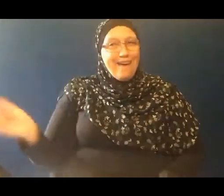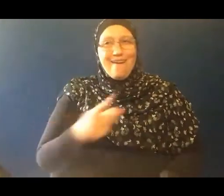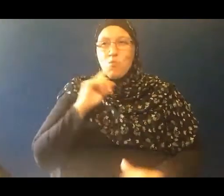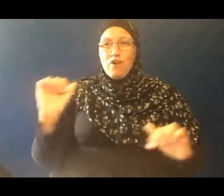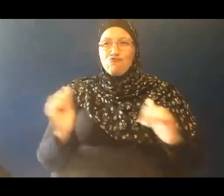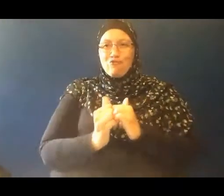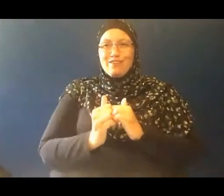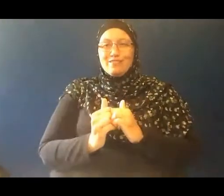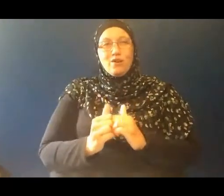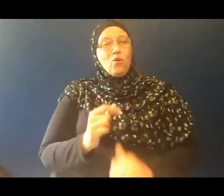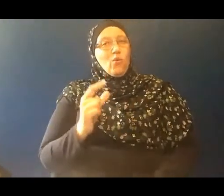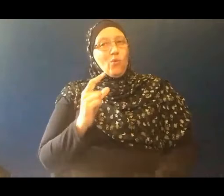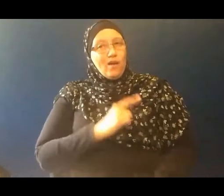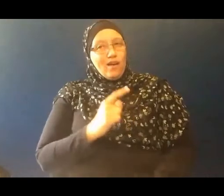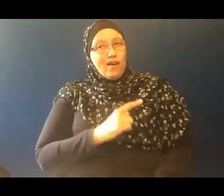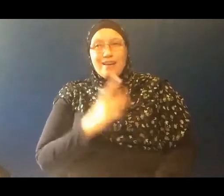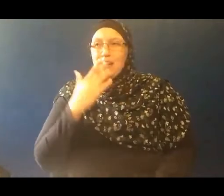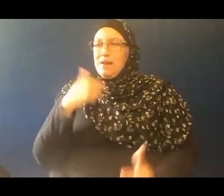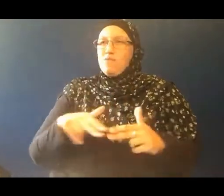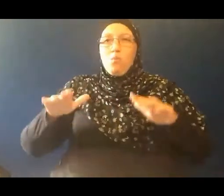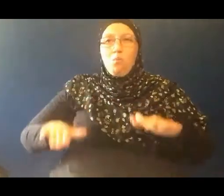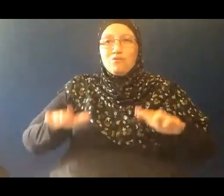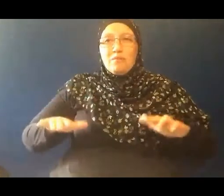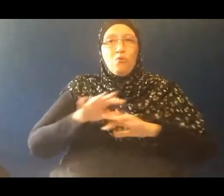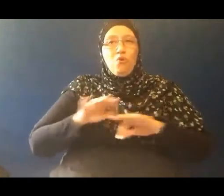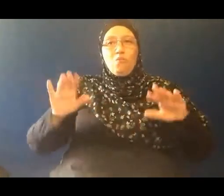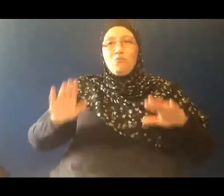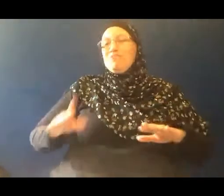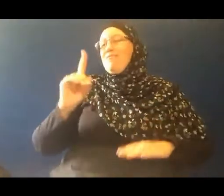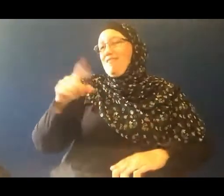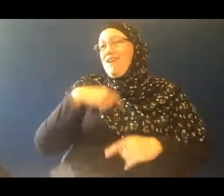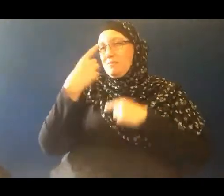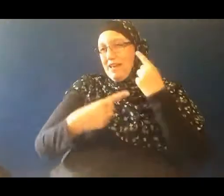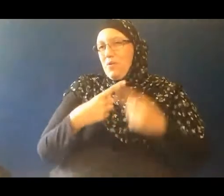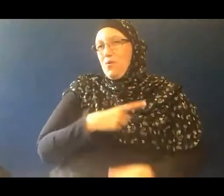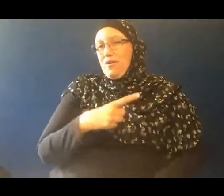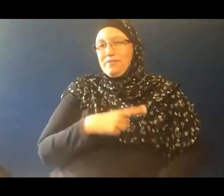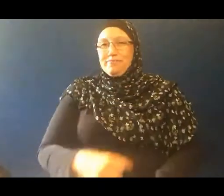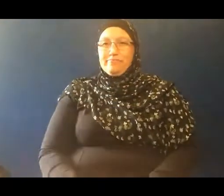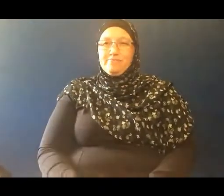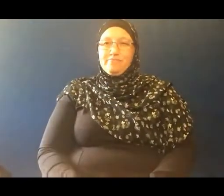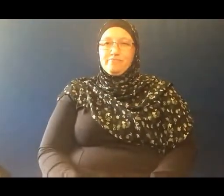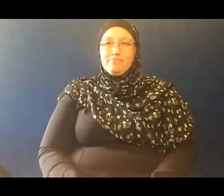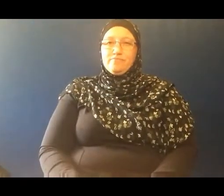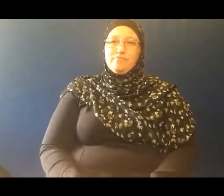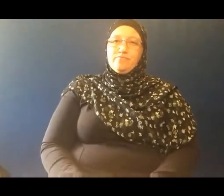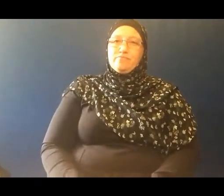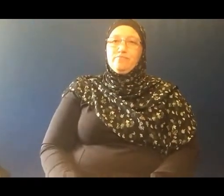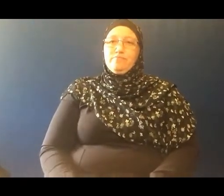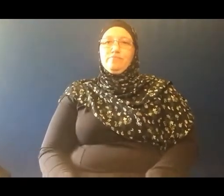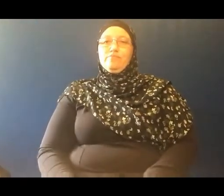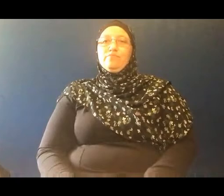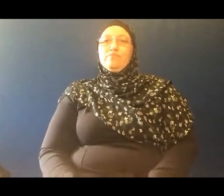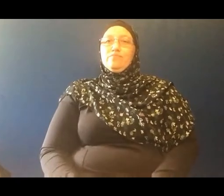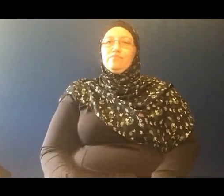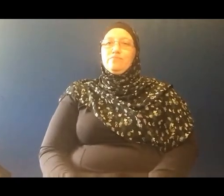everybody acknowledges these believers and disbelievers? I tell you what, if you read between the lines, the reason for that is because